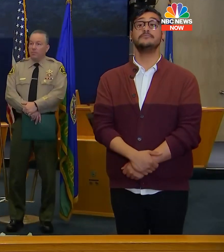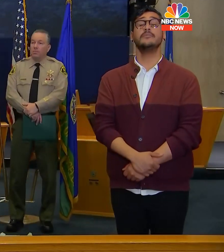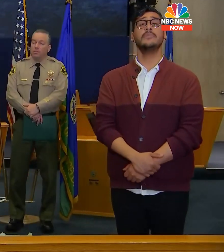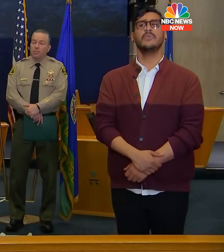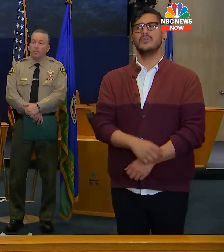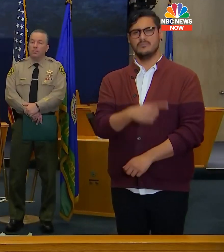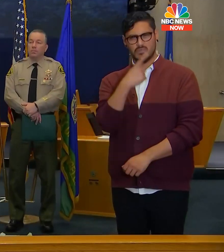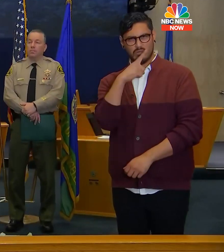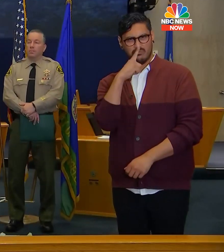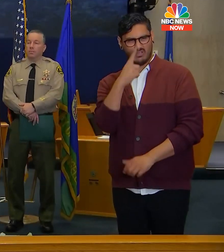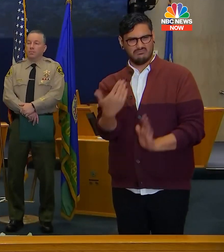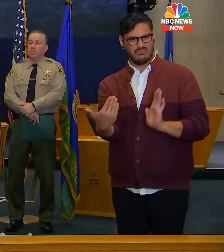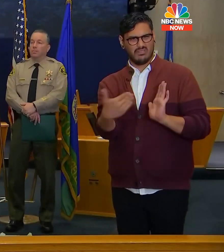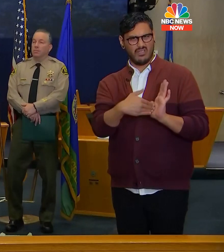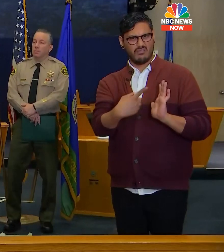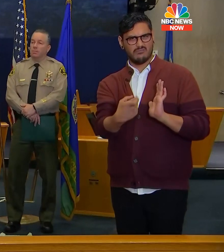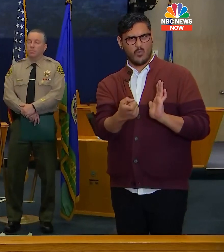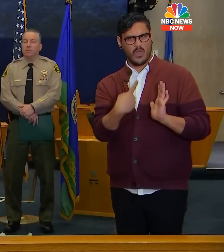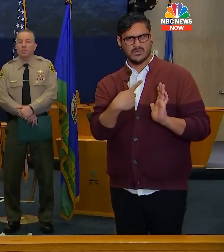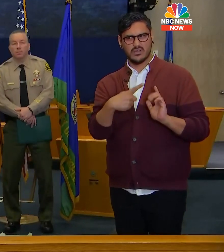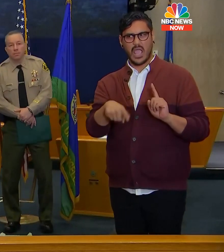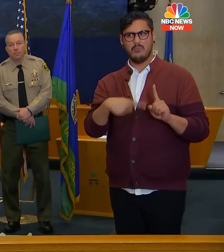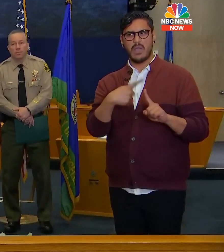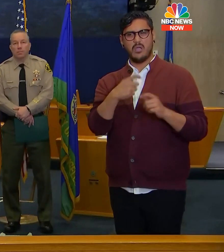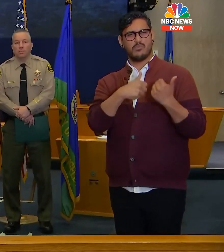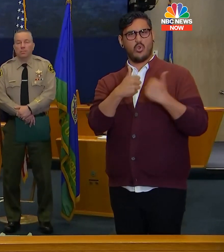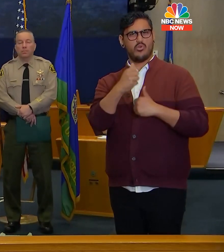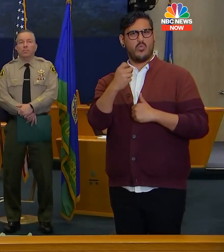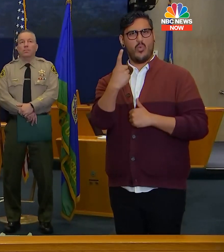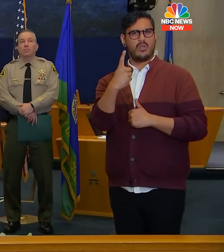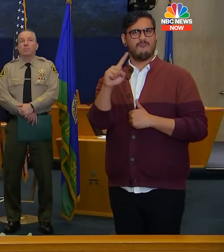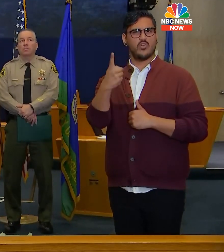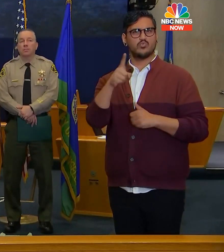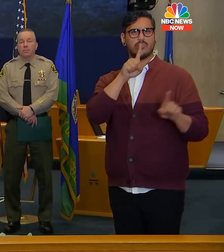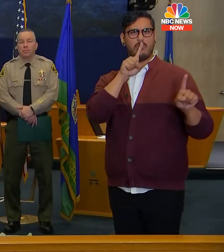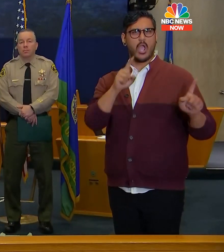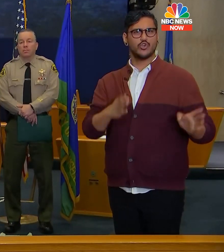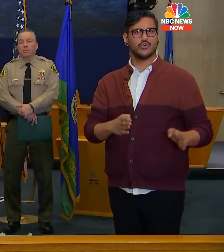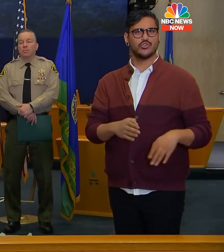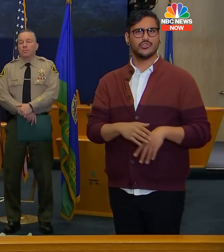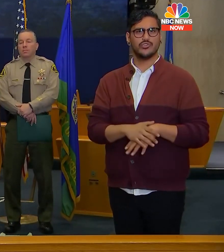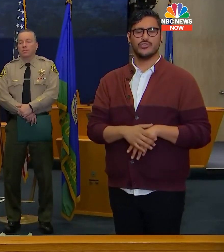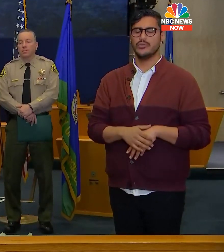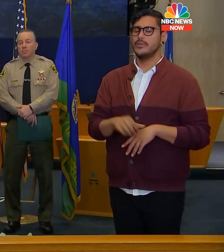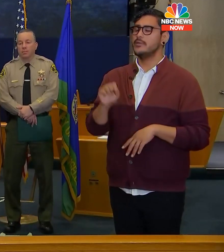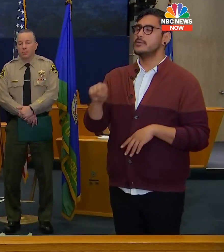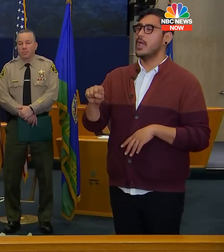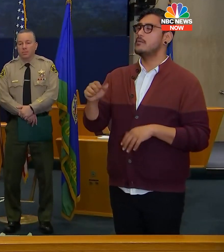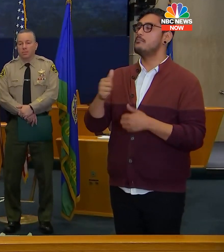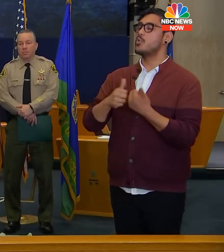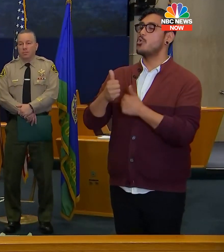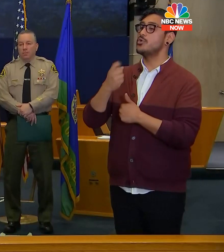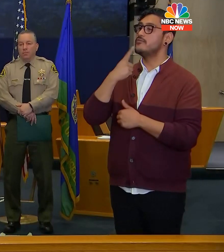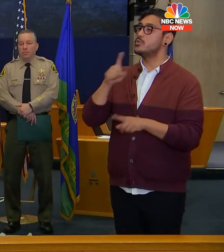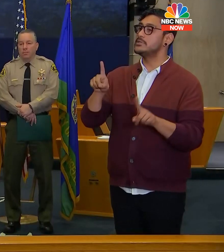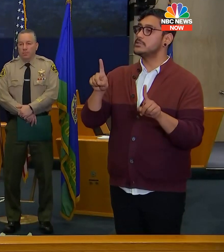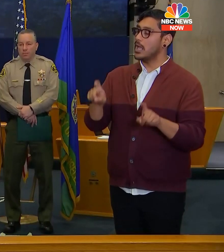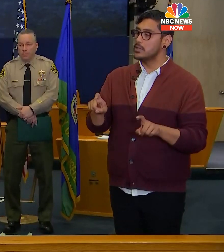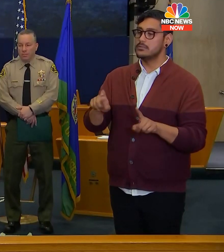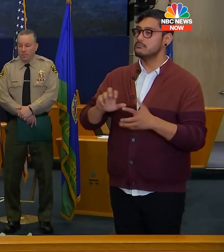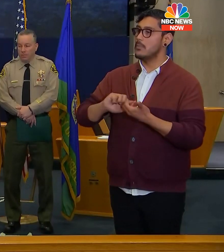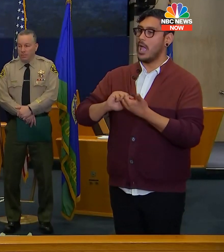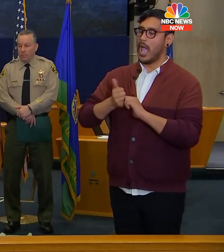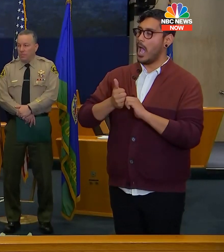So could you repeat the question just about the priority 1 first responders? Correct. The priority of the test and how would